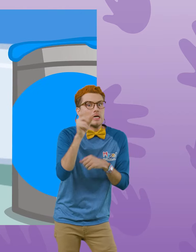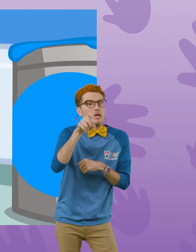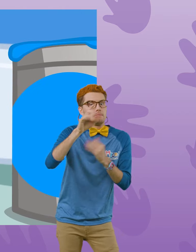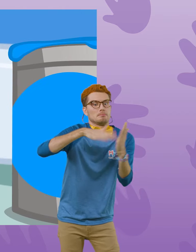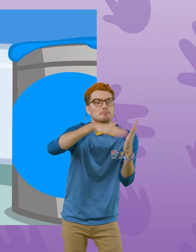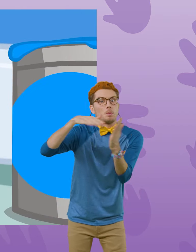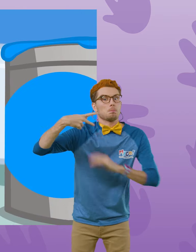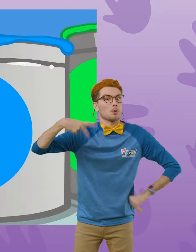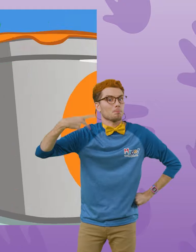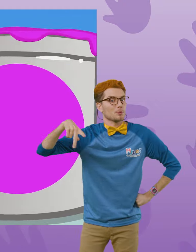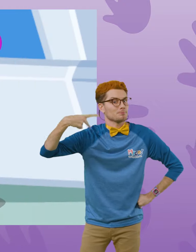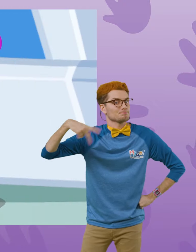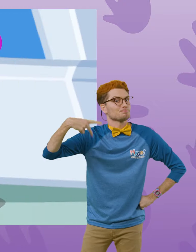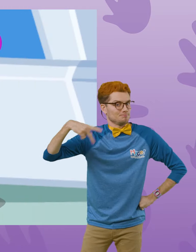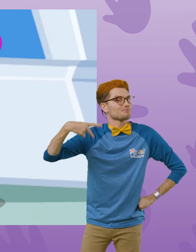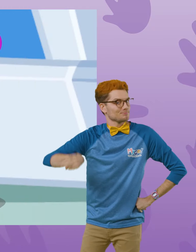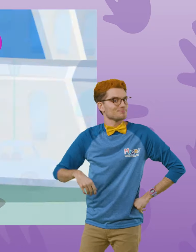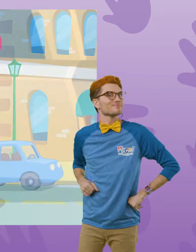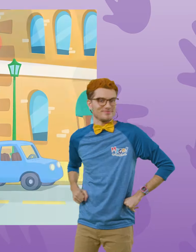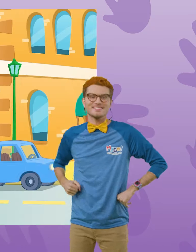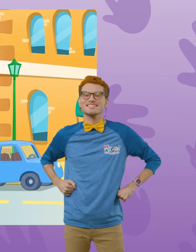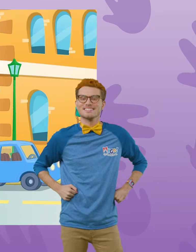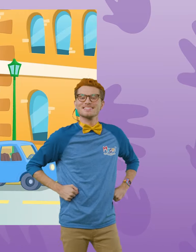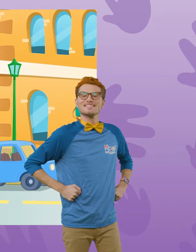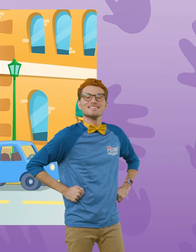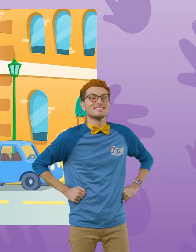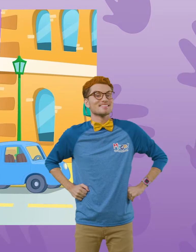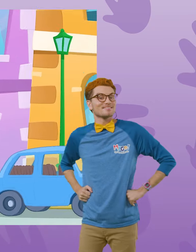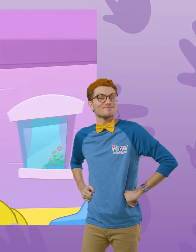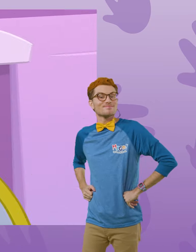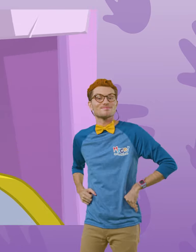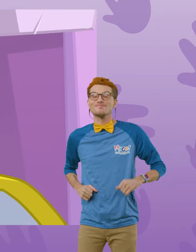car. We need to paint it purple.